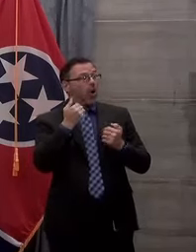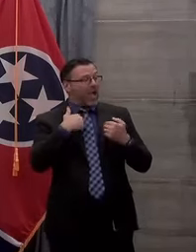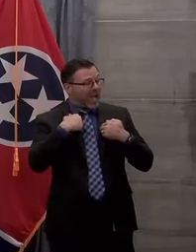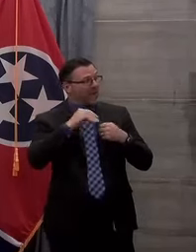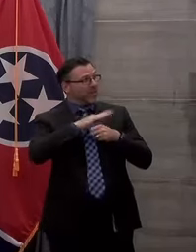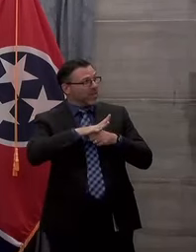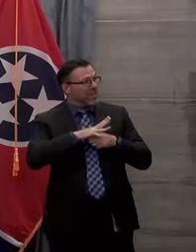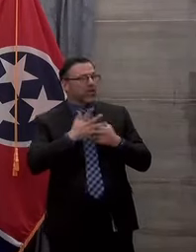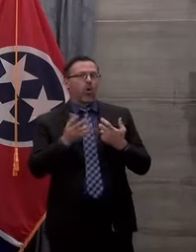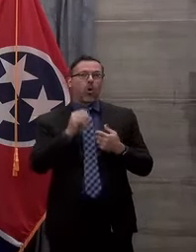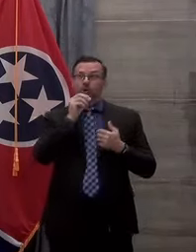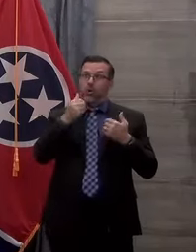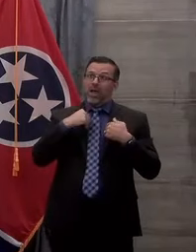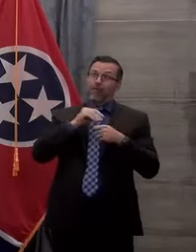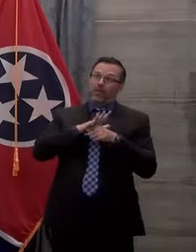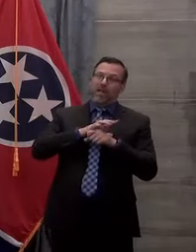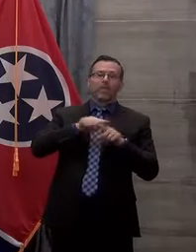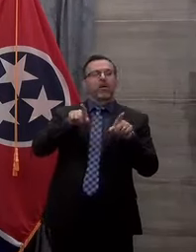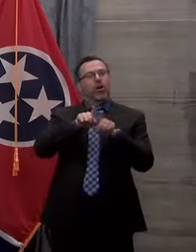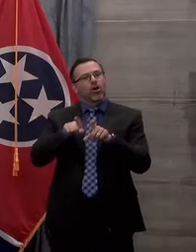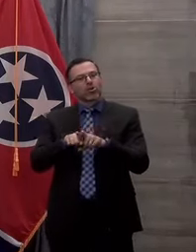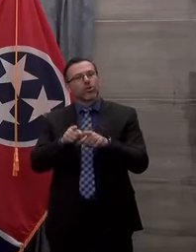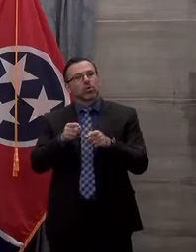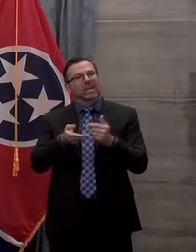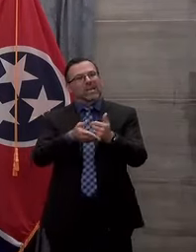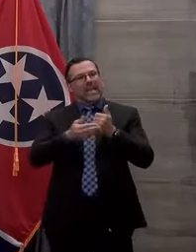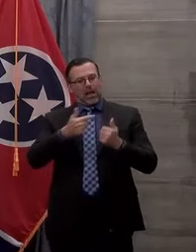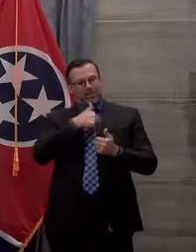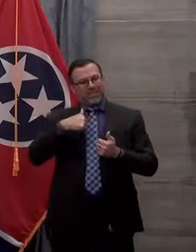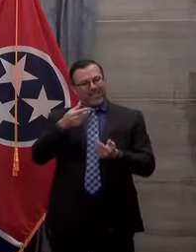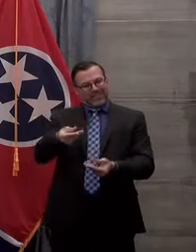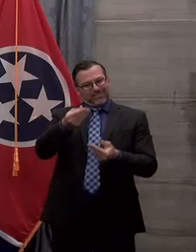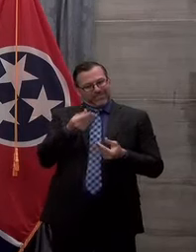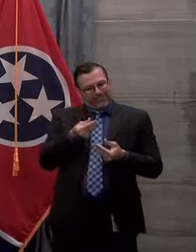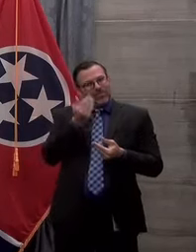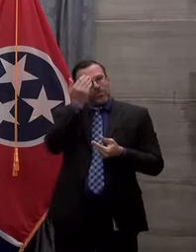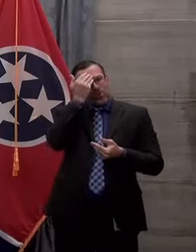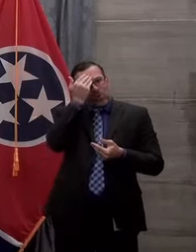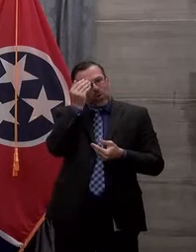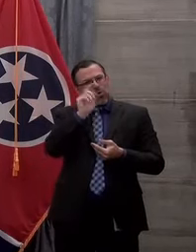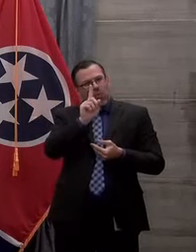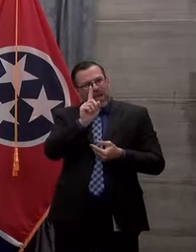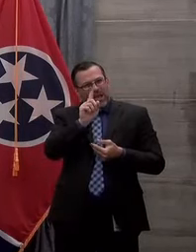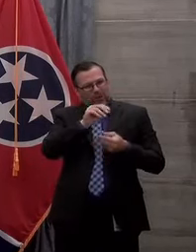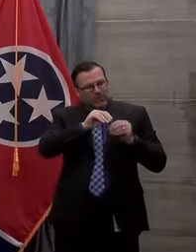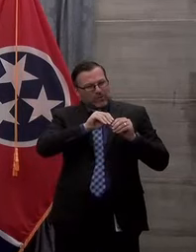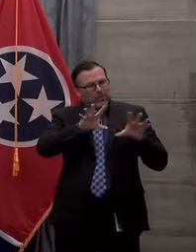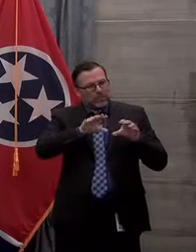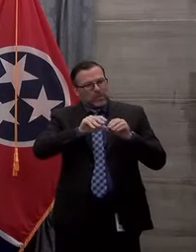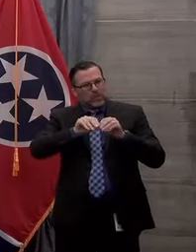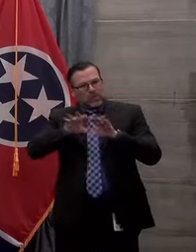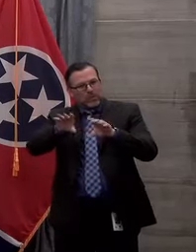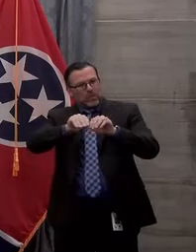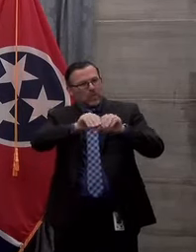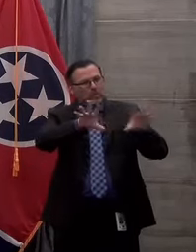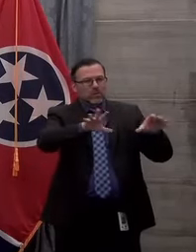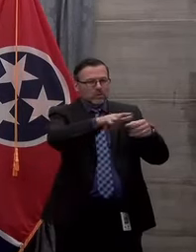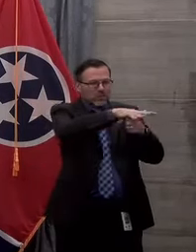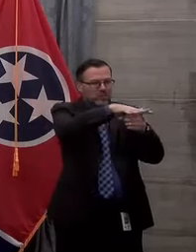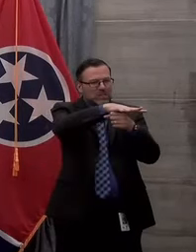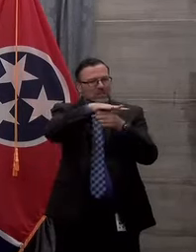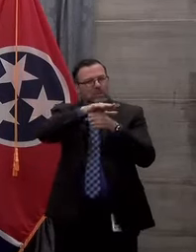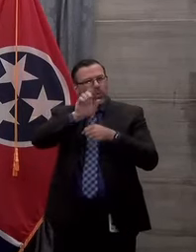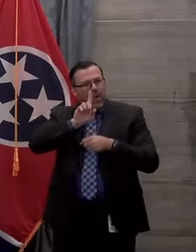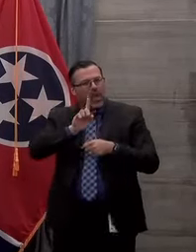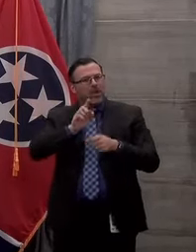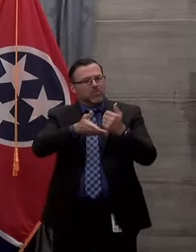provides the state with information that understands where cases are and therefore where spread happens, and it